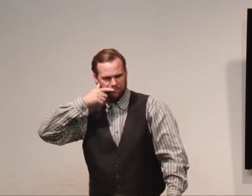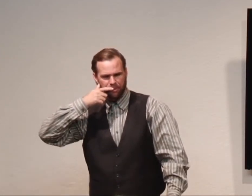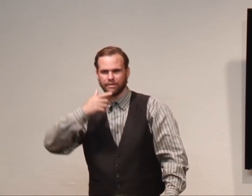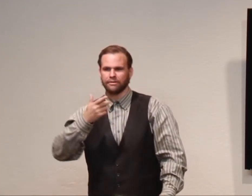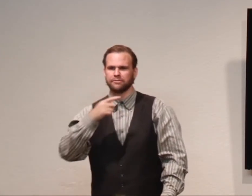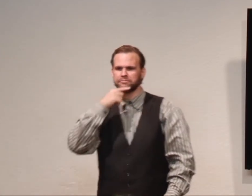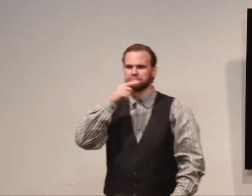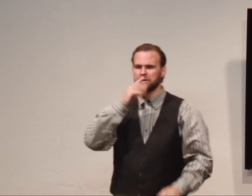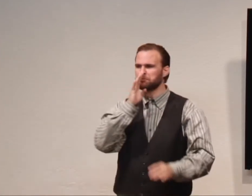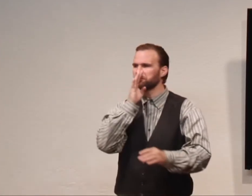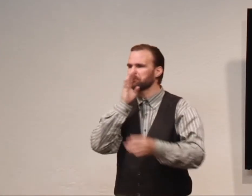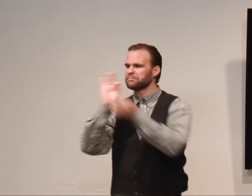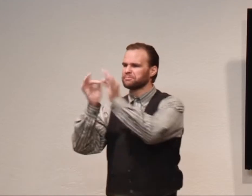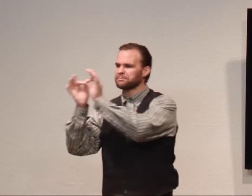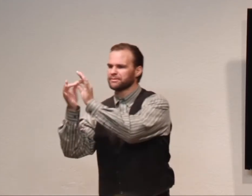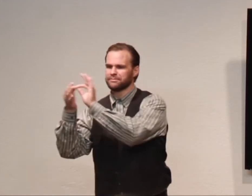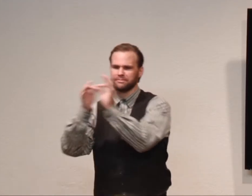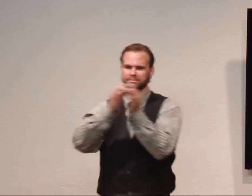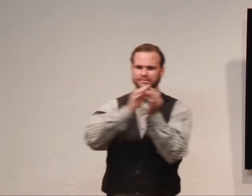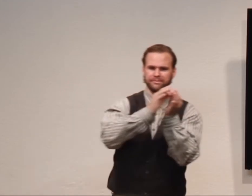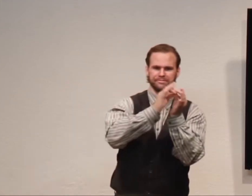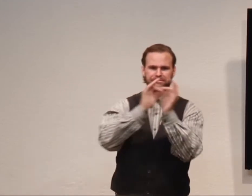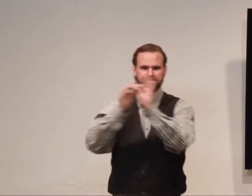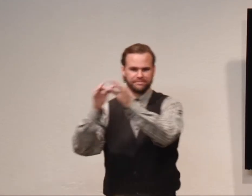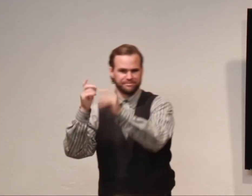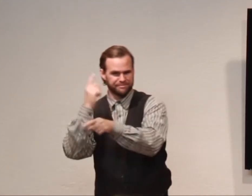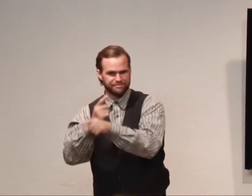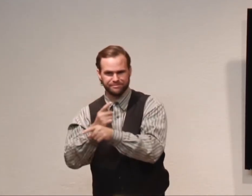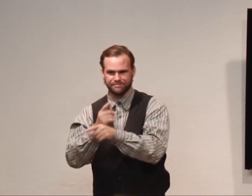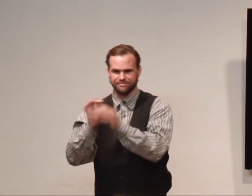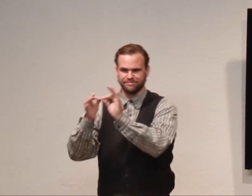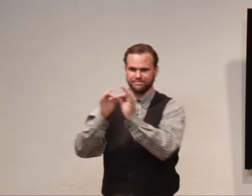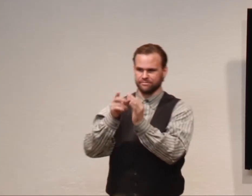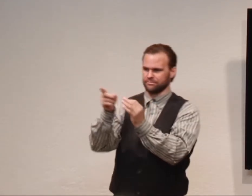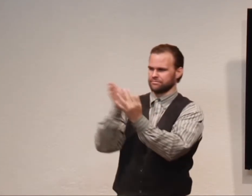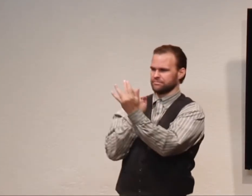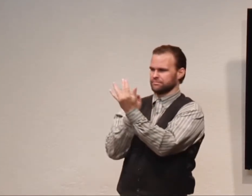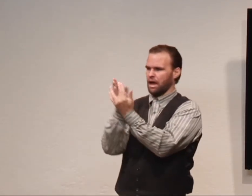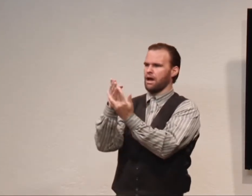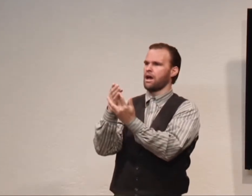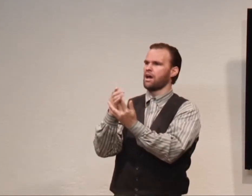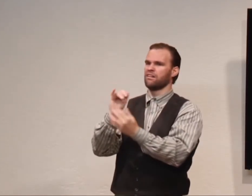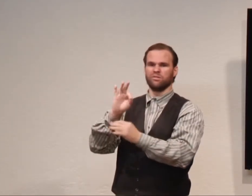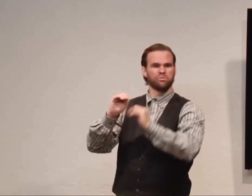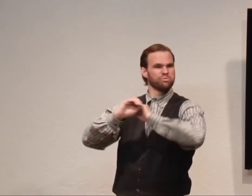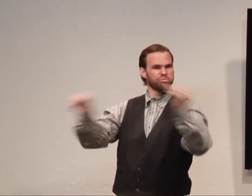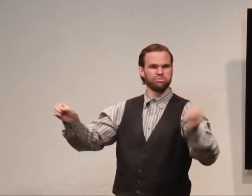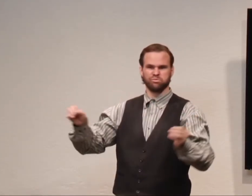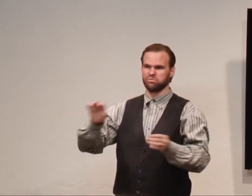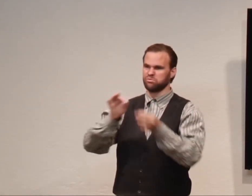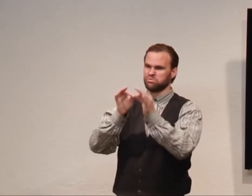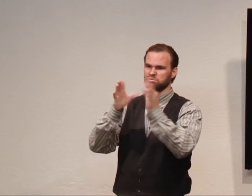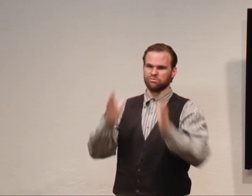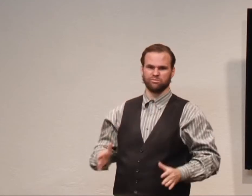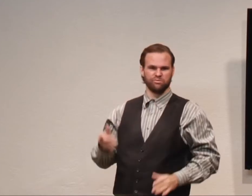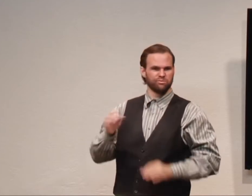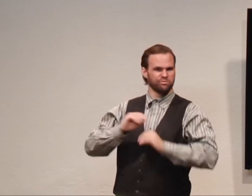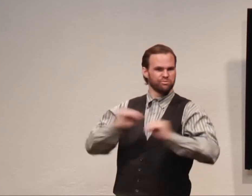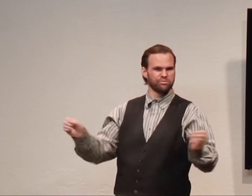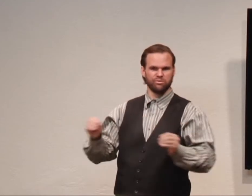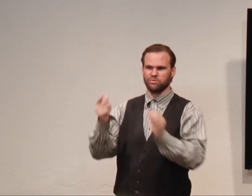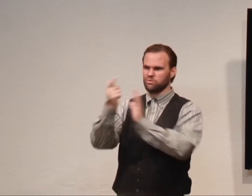the interpreter speaks what I'm saying, and the hearing person talks. We have an interpreter. That interpreter is an intercessory. Imagine if there